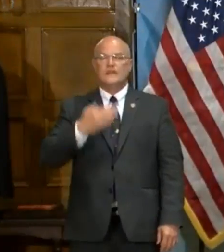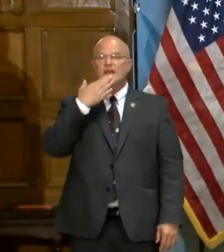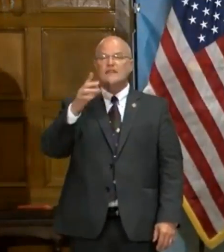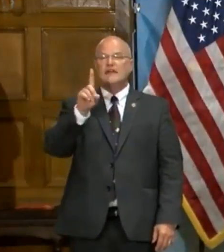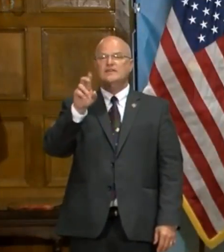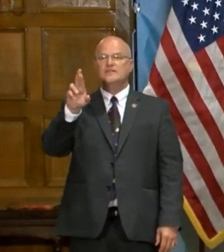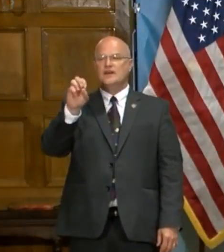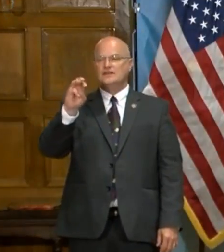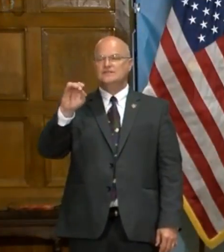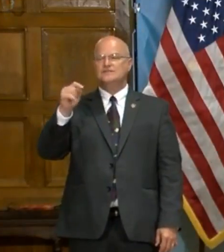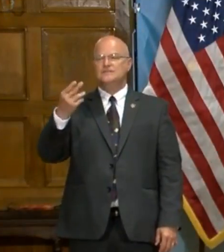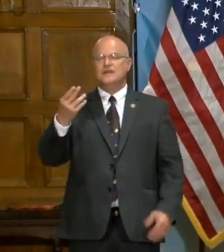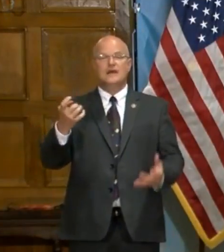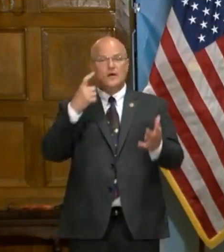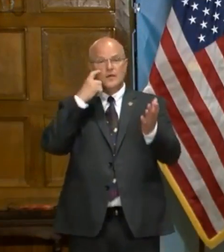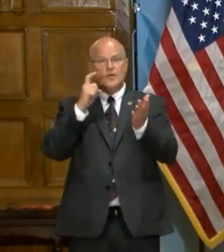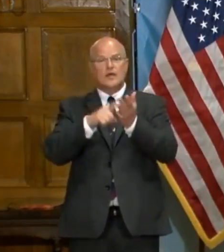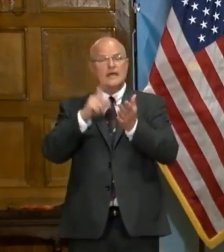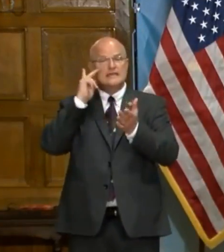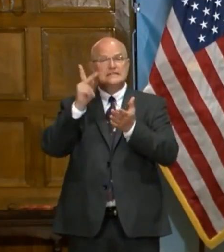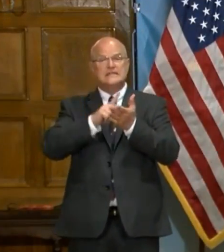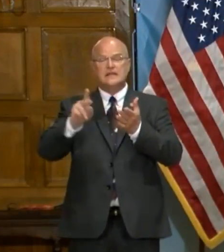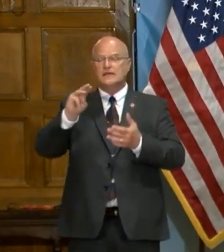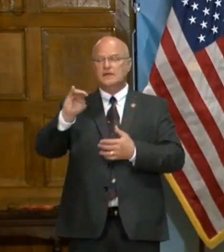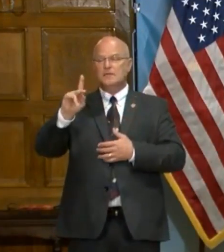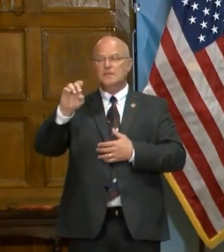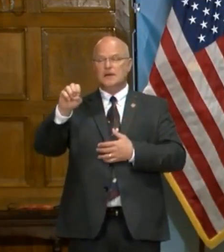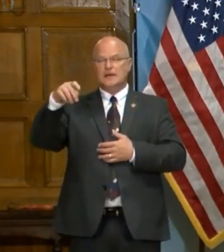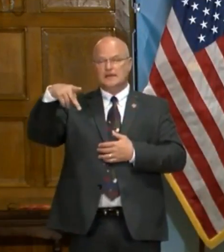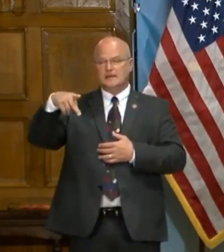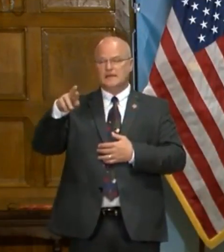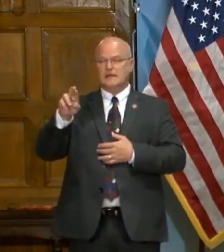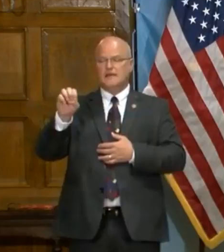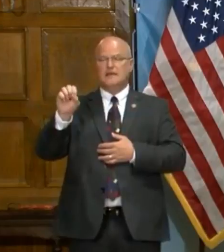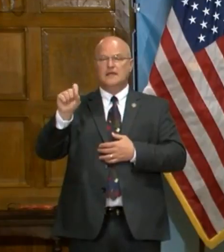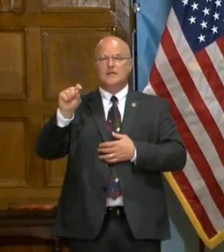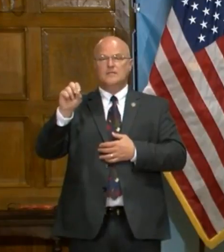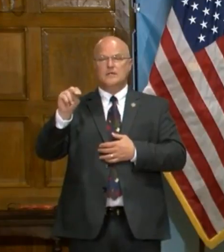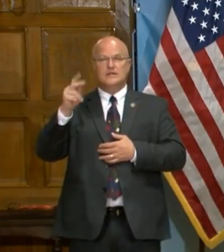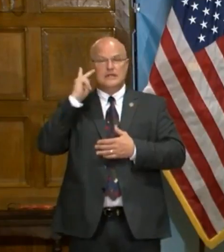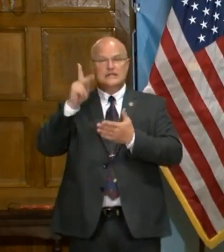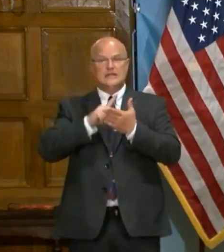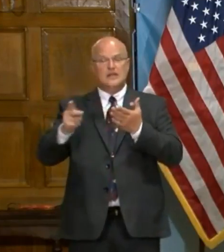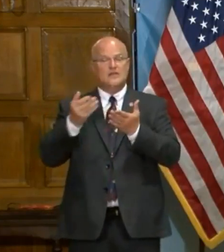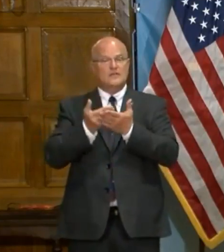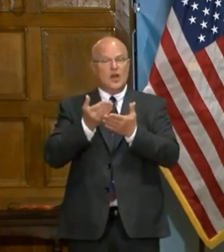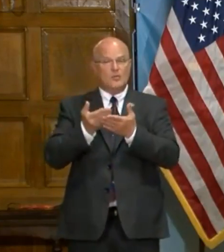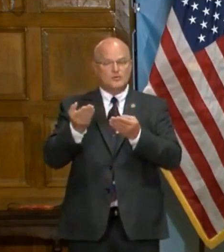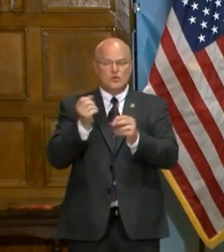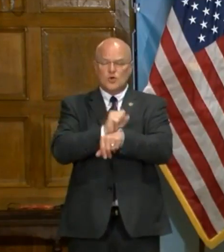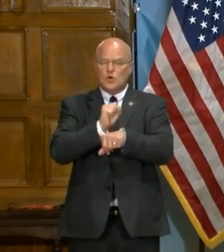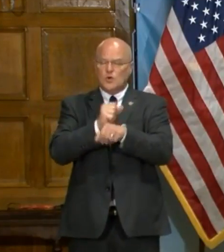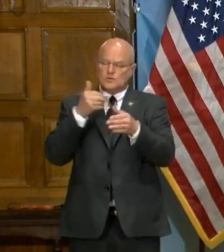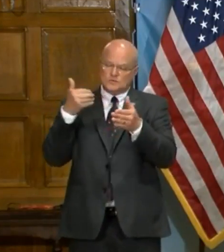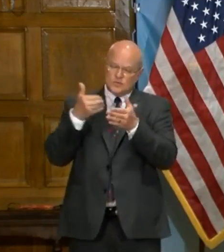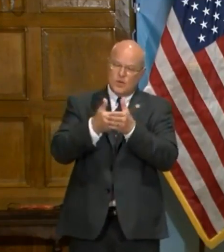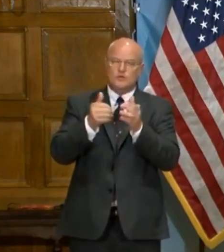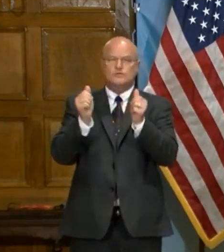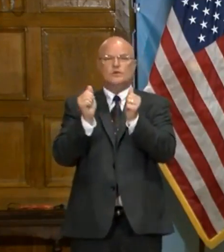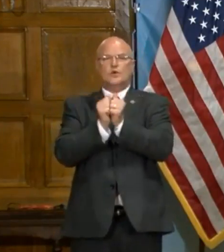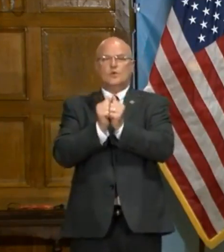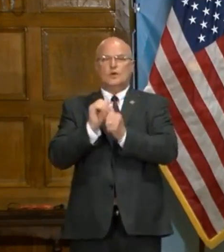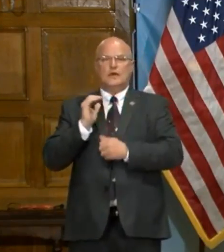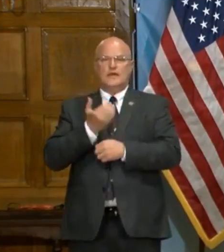Thank you, Dr. Smith, and I want to recognize Secretary Mike Preston, Secretary of Commerce, who has worked very closely